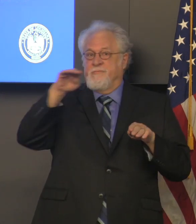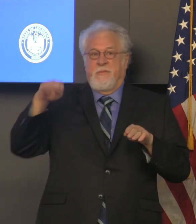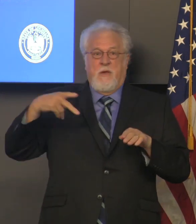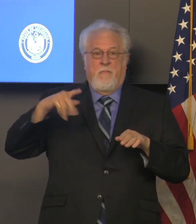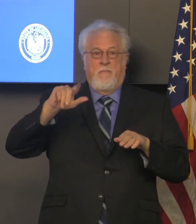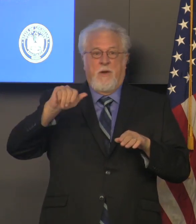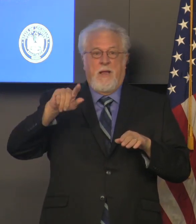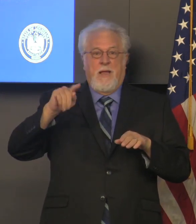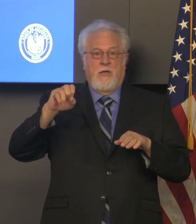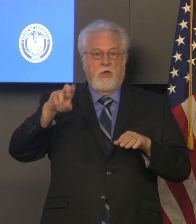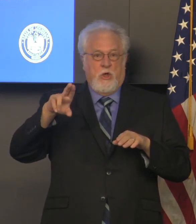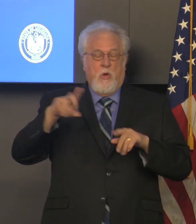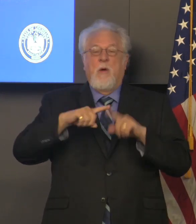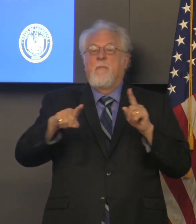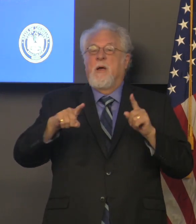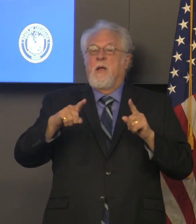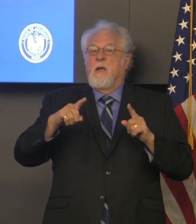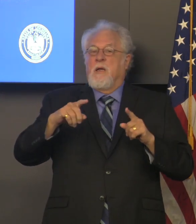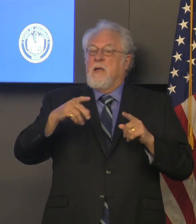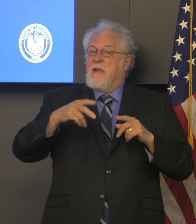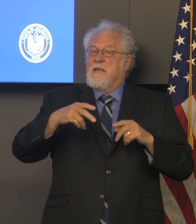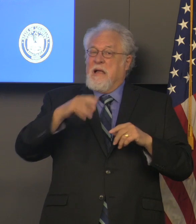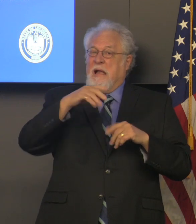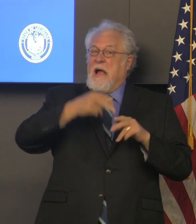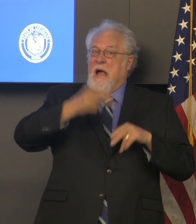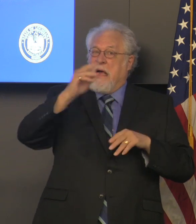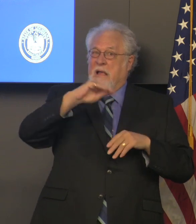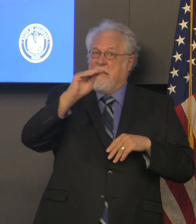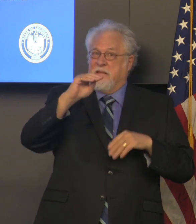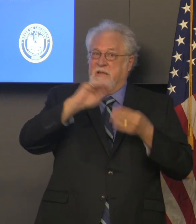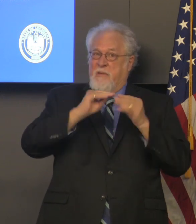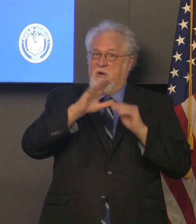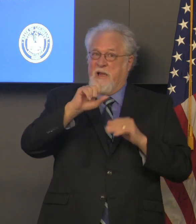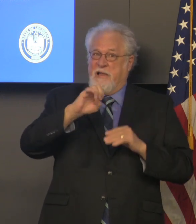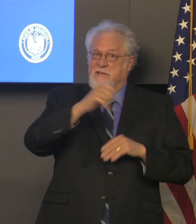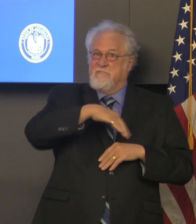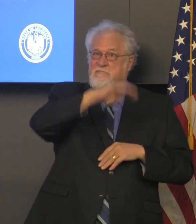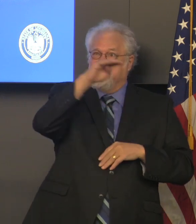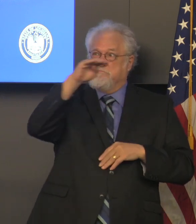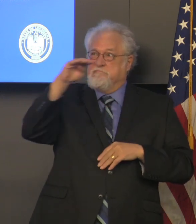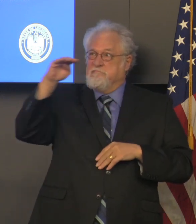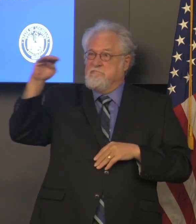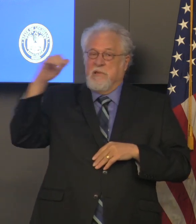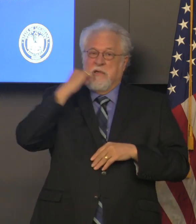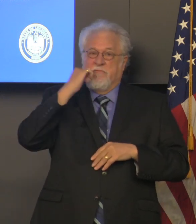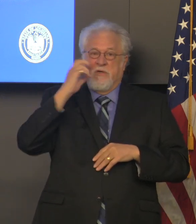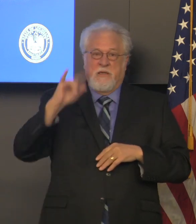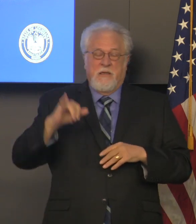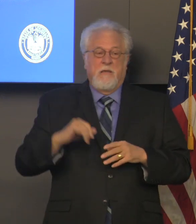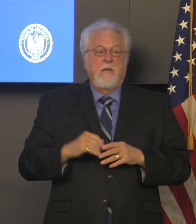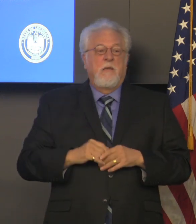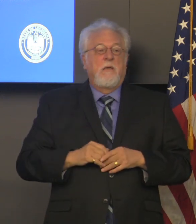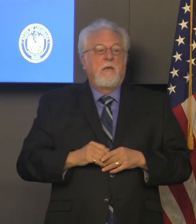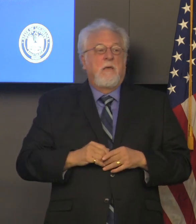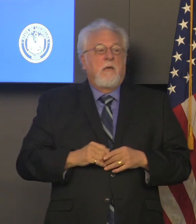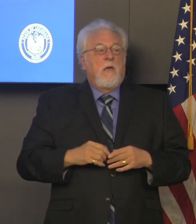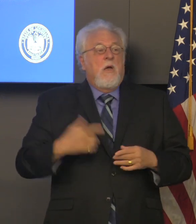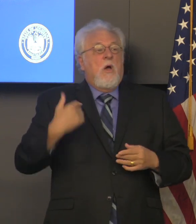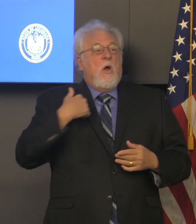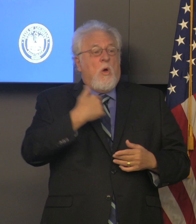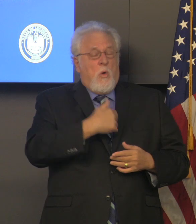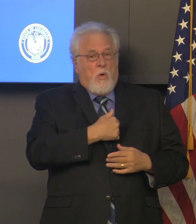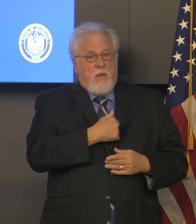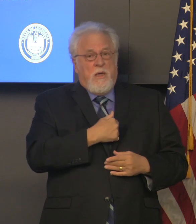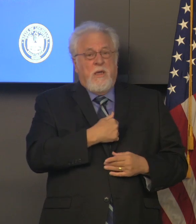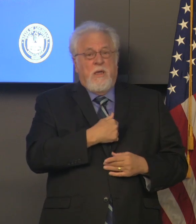they're plateauing at a really high number of cases each day. We